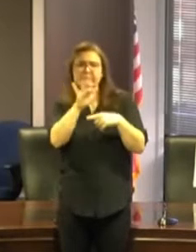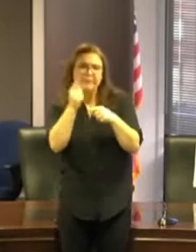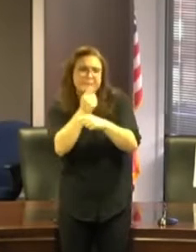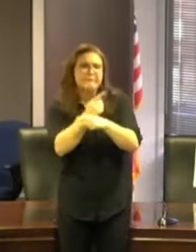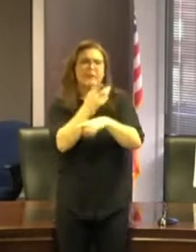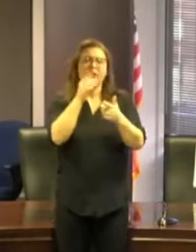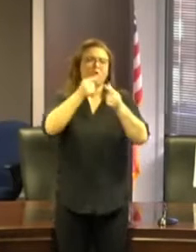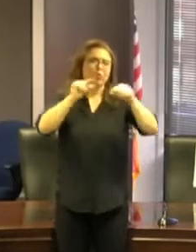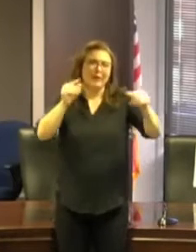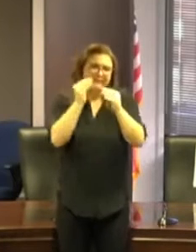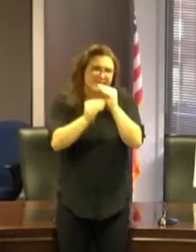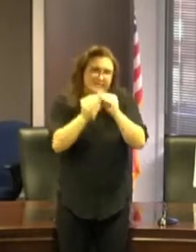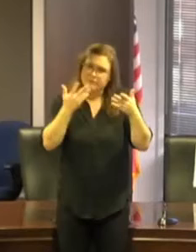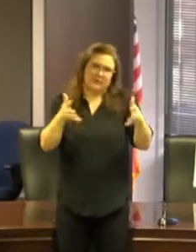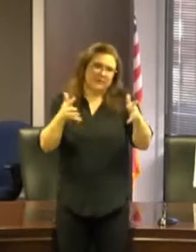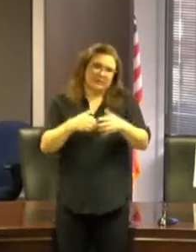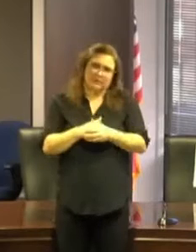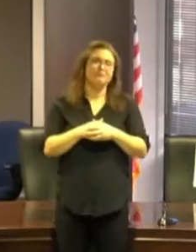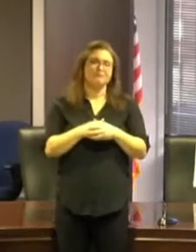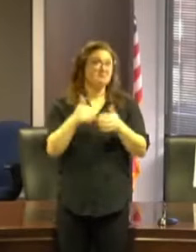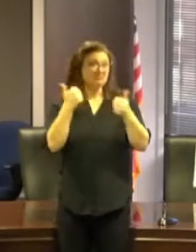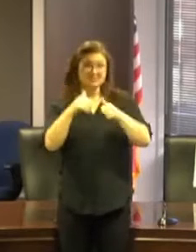Are there any questions or comments?